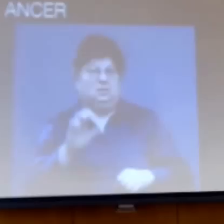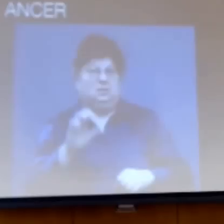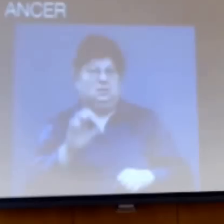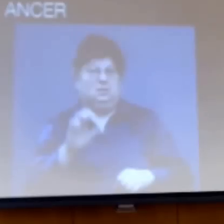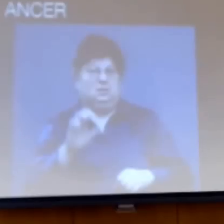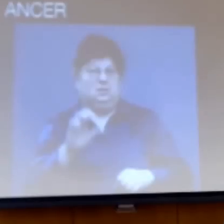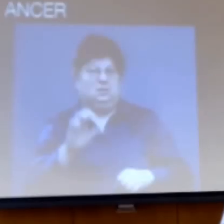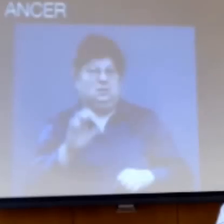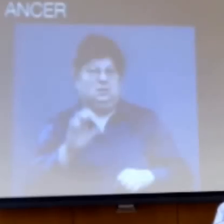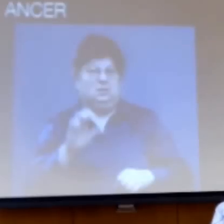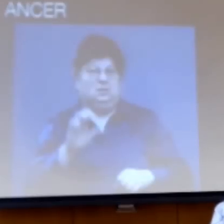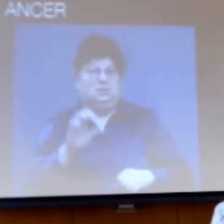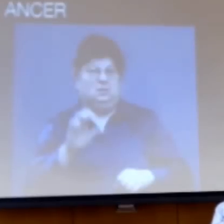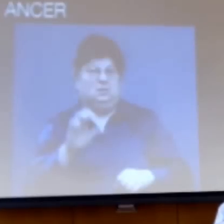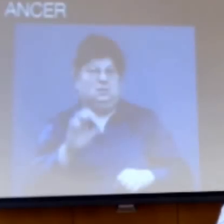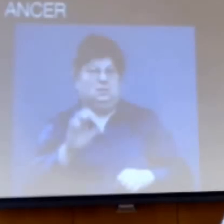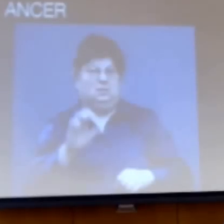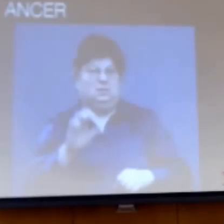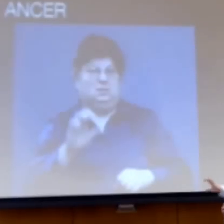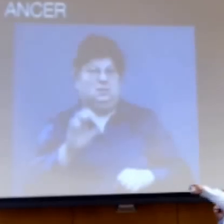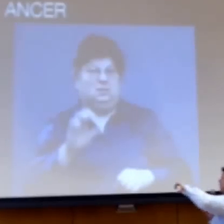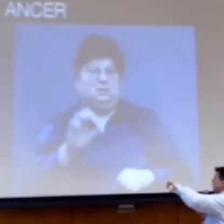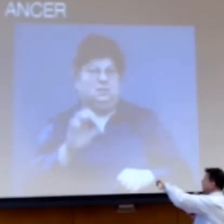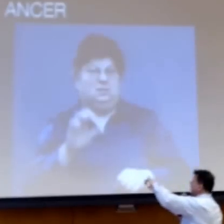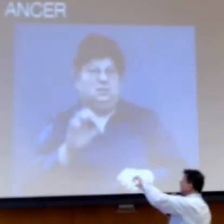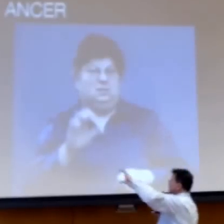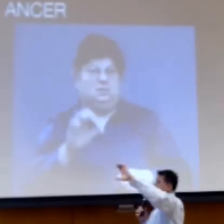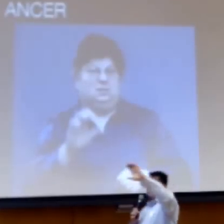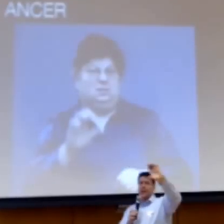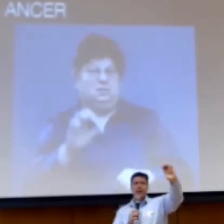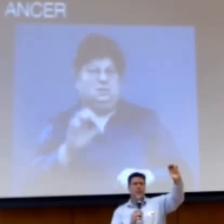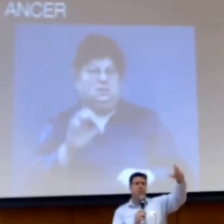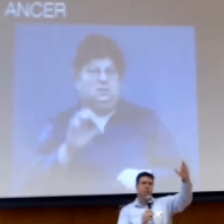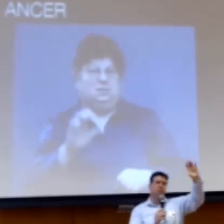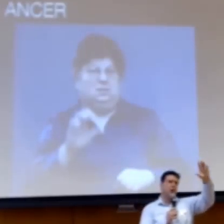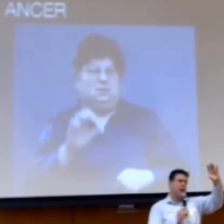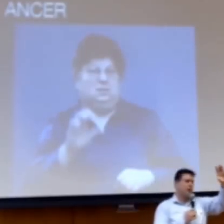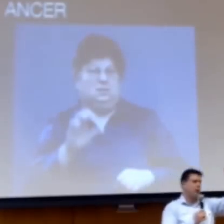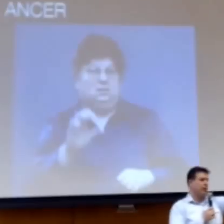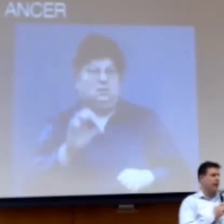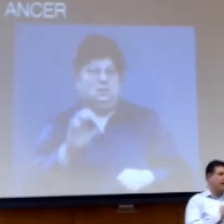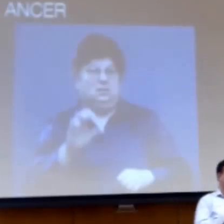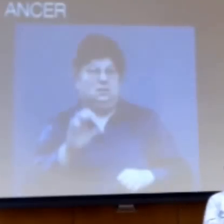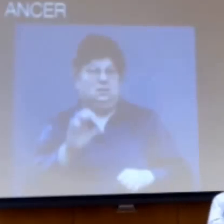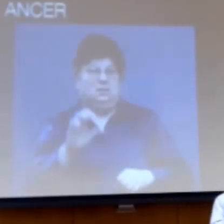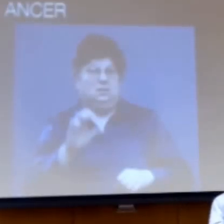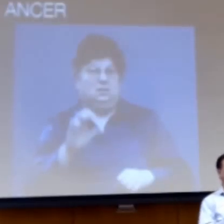with me here. I'll redo them with my own hands so it's a little more clear. Here's a C. Okay, you can go with that. This is actually a